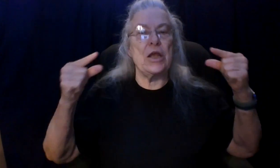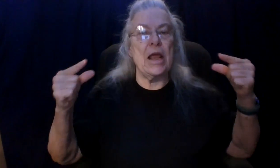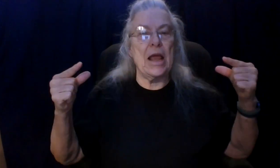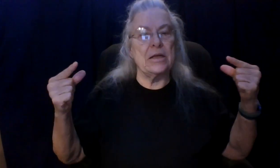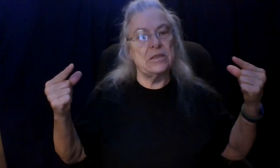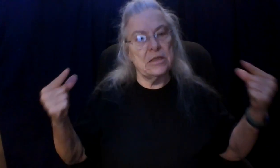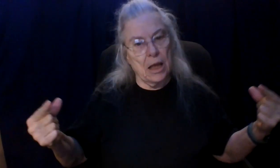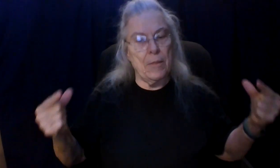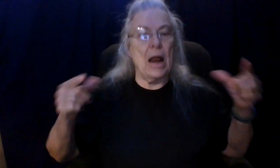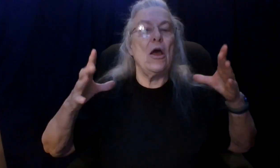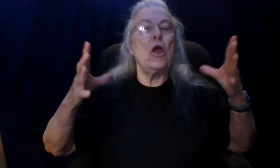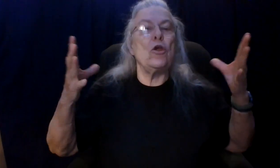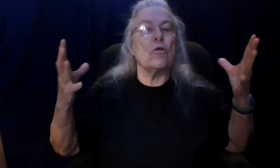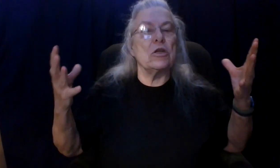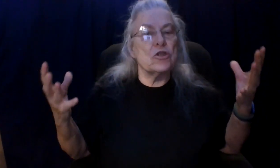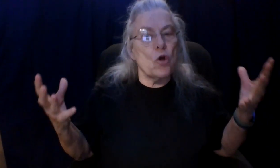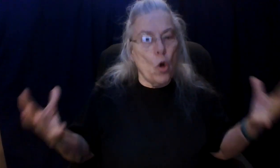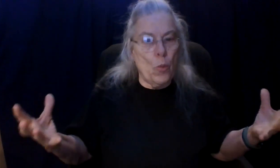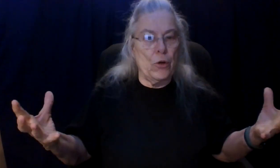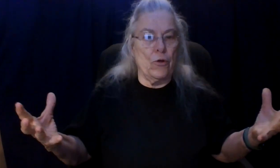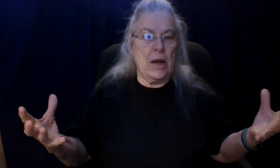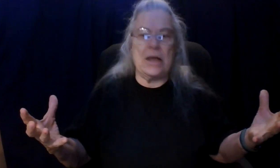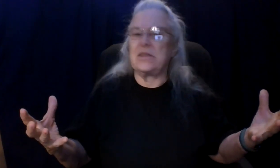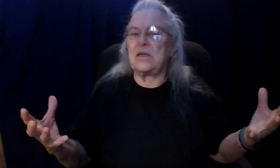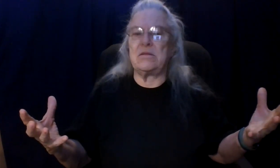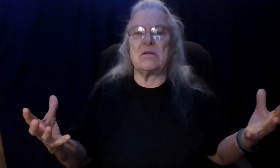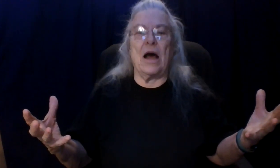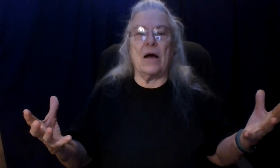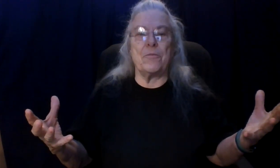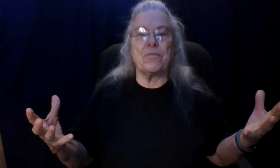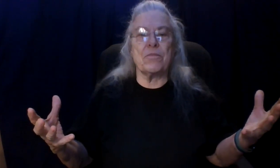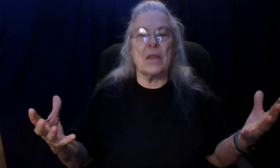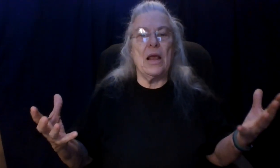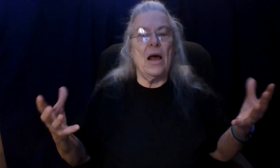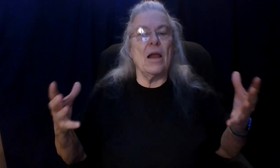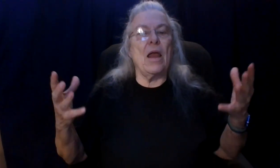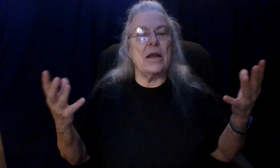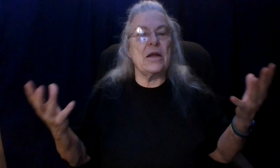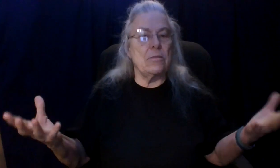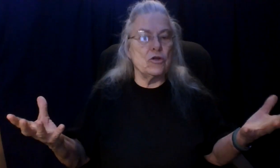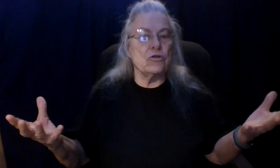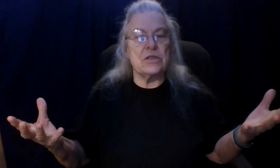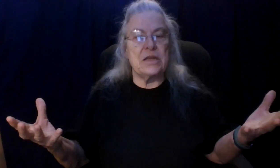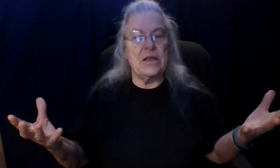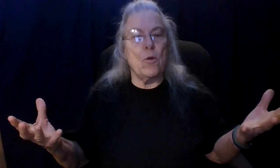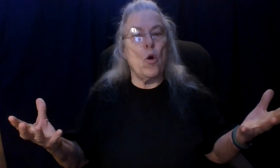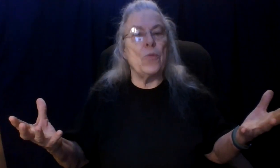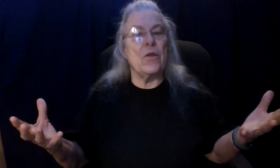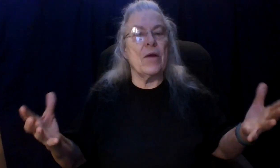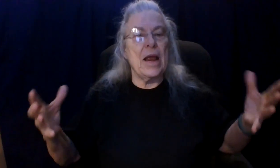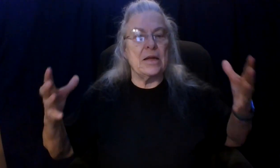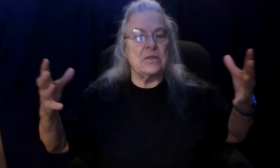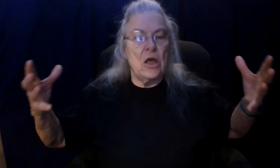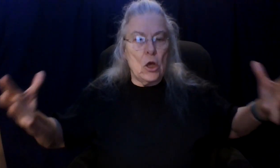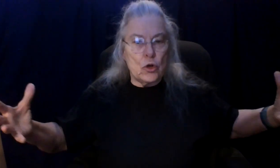hands coming out. You can just open your hands. A lot of times you'll just see them open their hands to